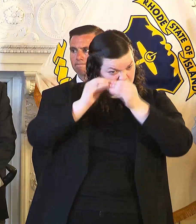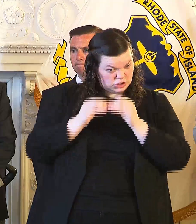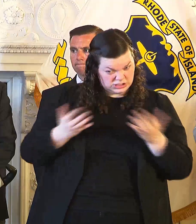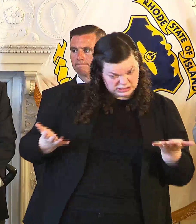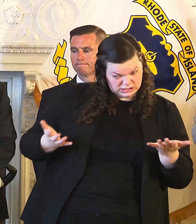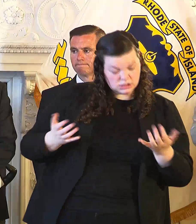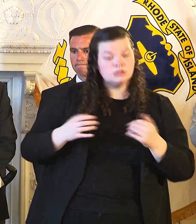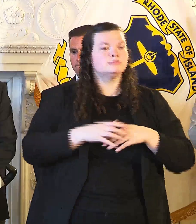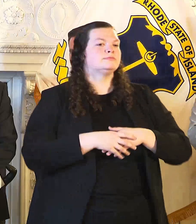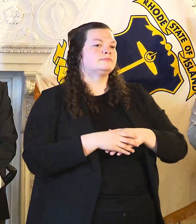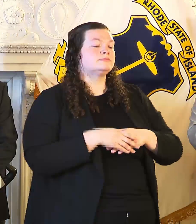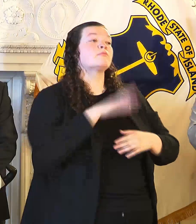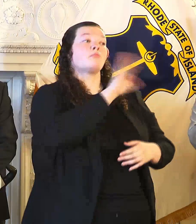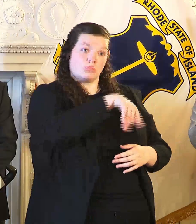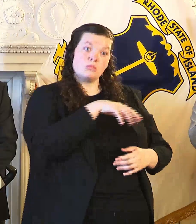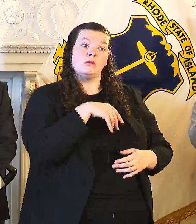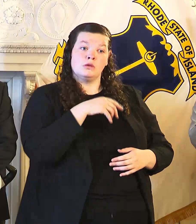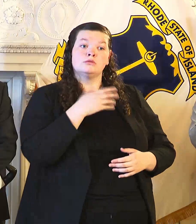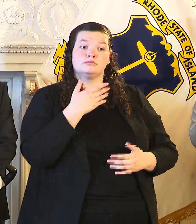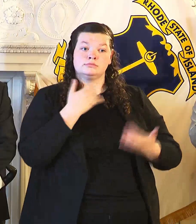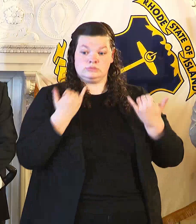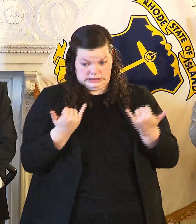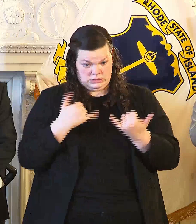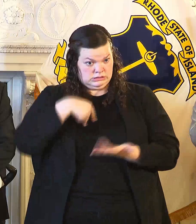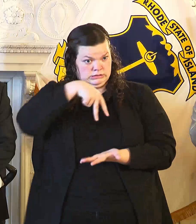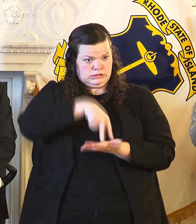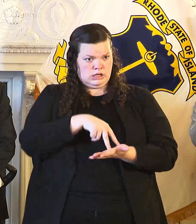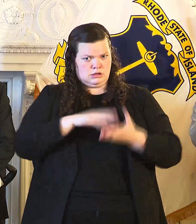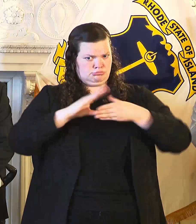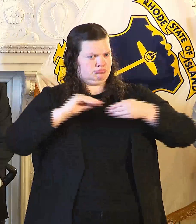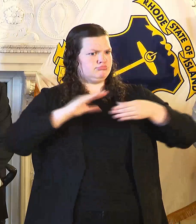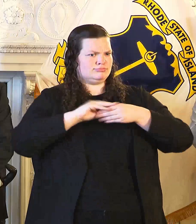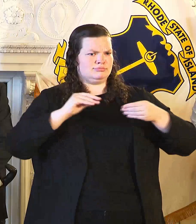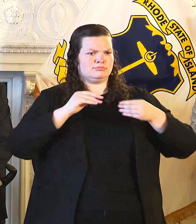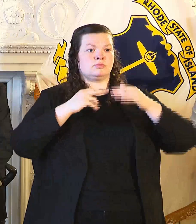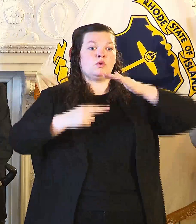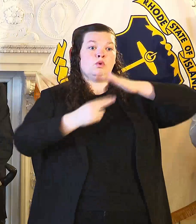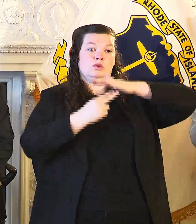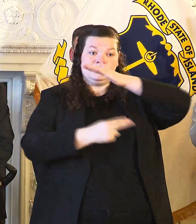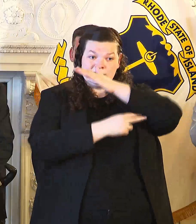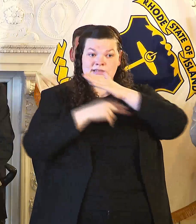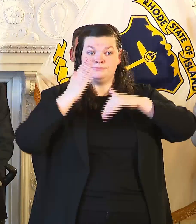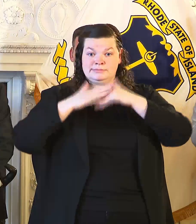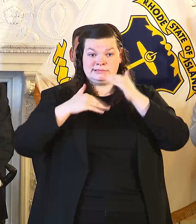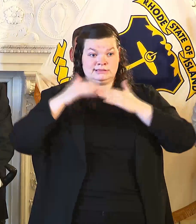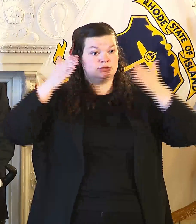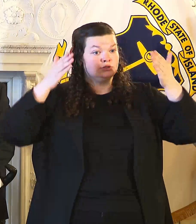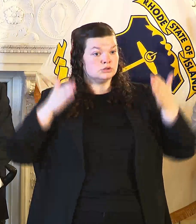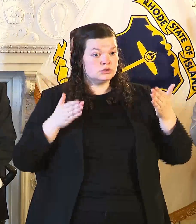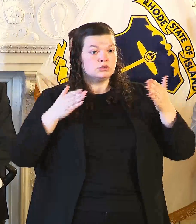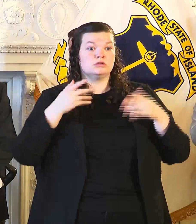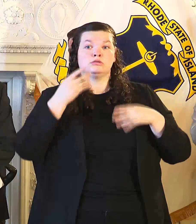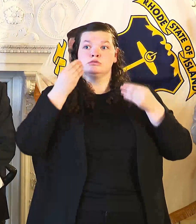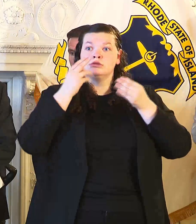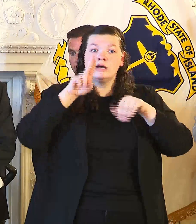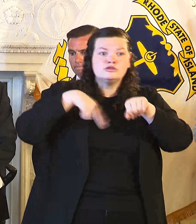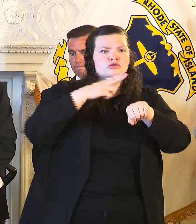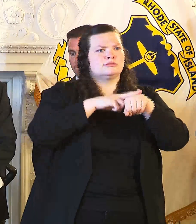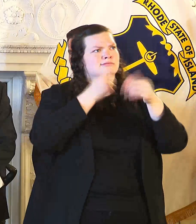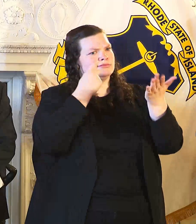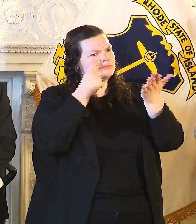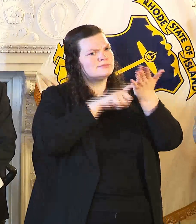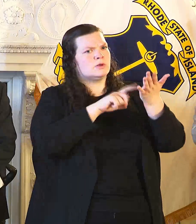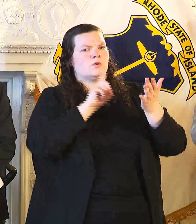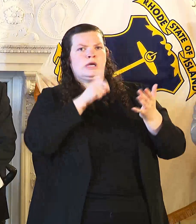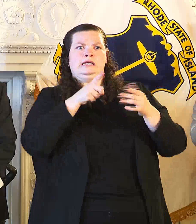a bridge builder that is nationally recognized, who we rely on their expertise, and no one else's in terms